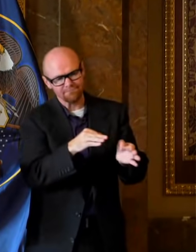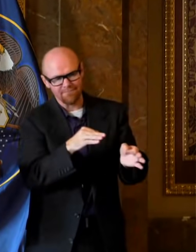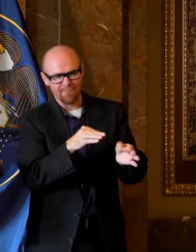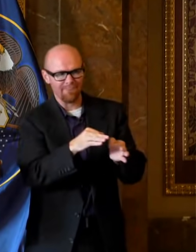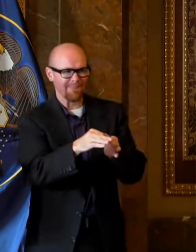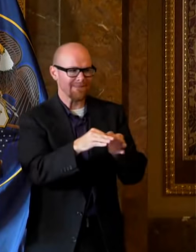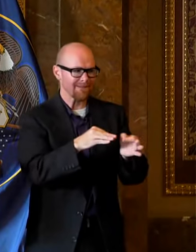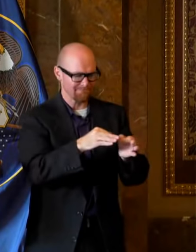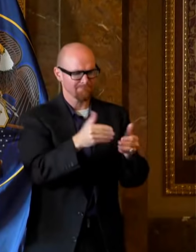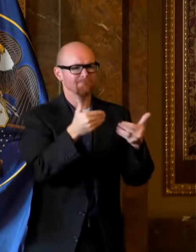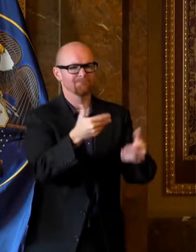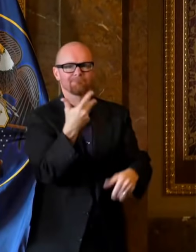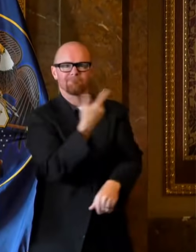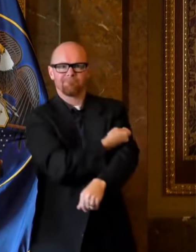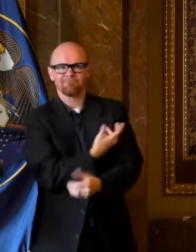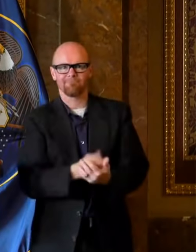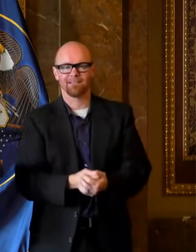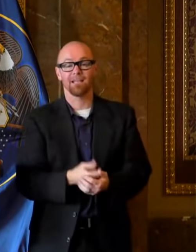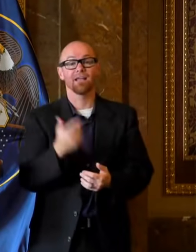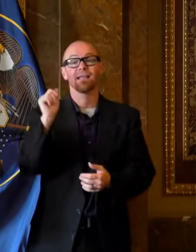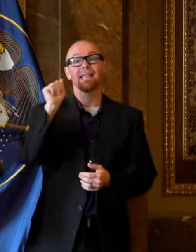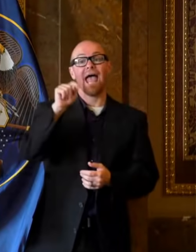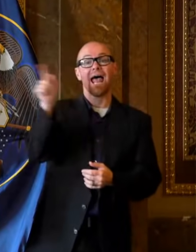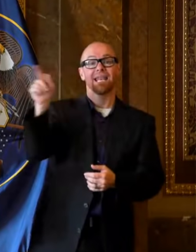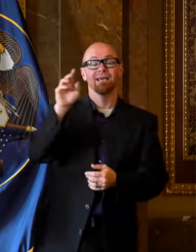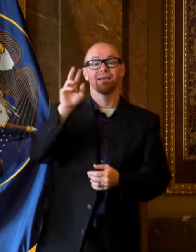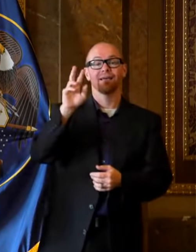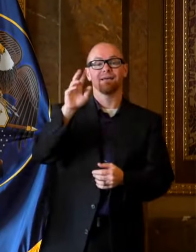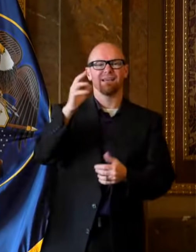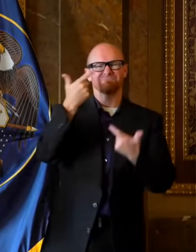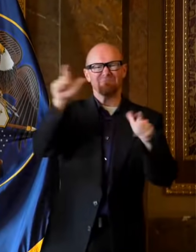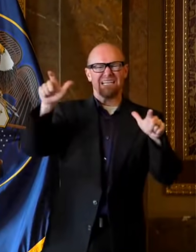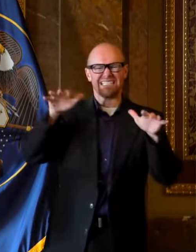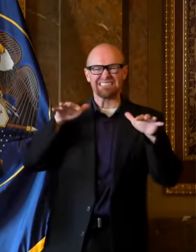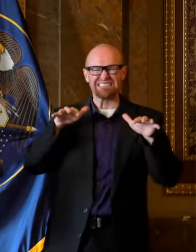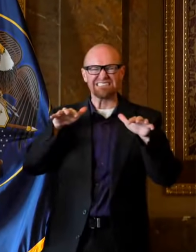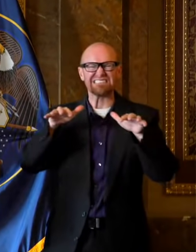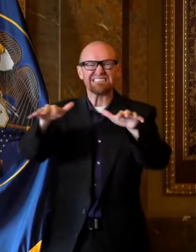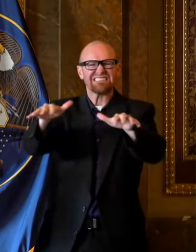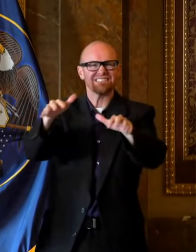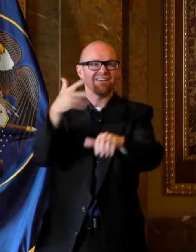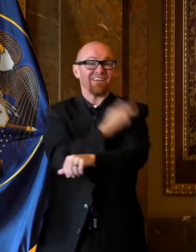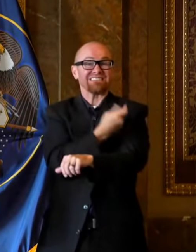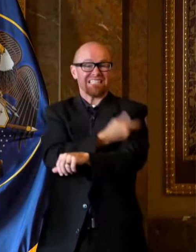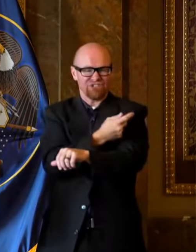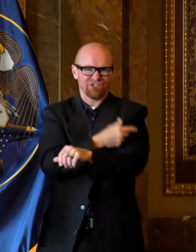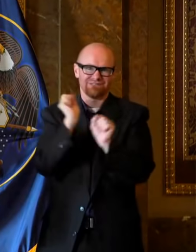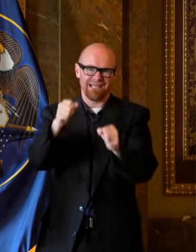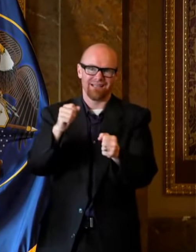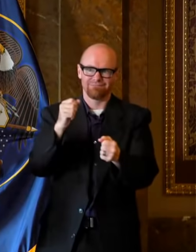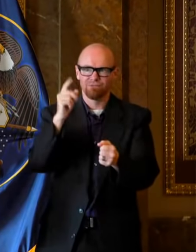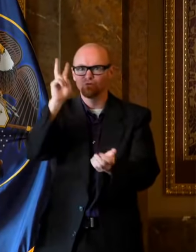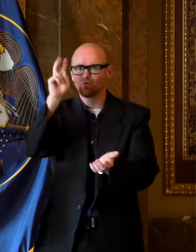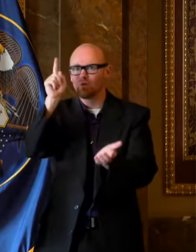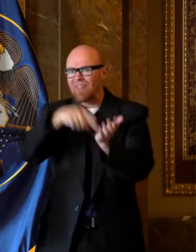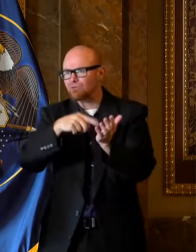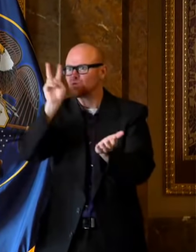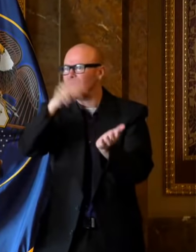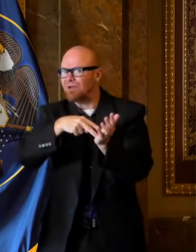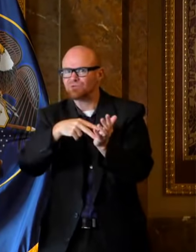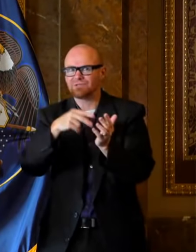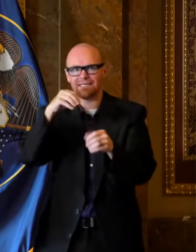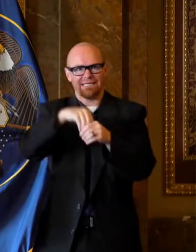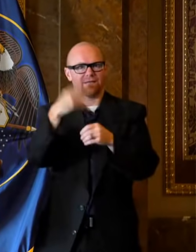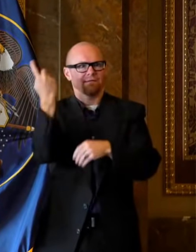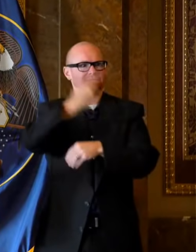time, right? Mass vaccination clinics, we can vaccinate thousands of people a day. Meeting with your doctor, it's one-on-one,